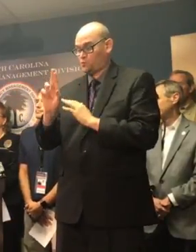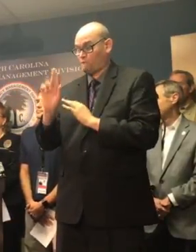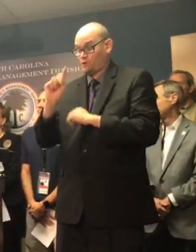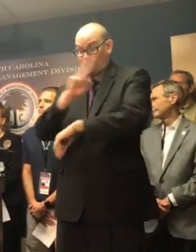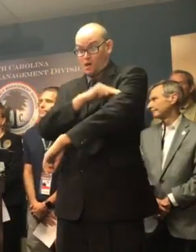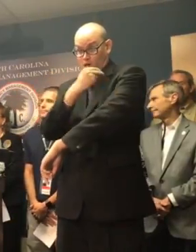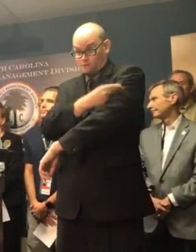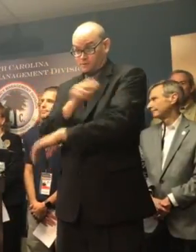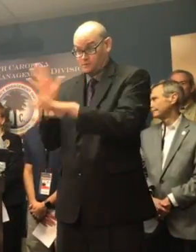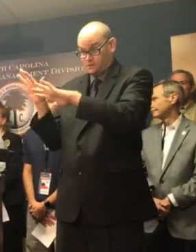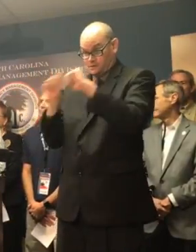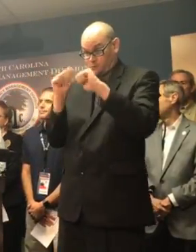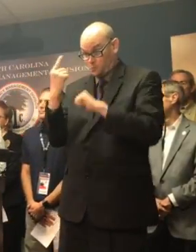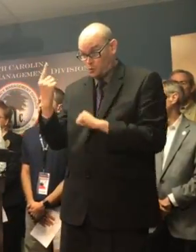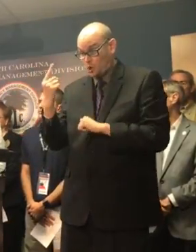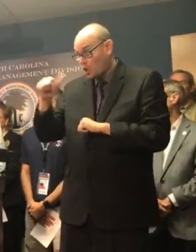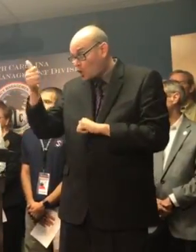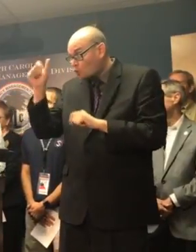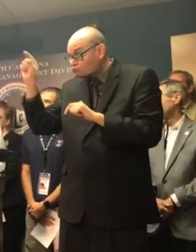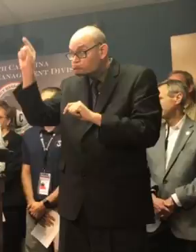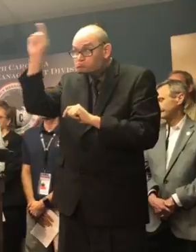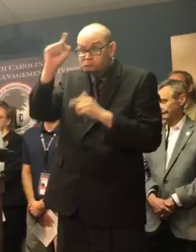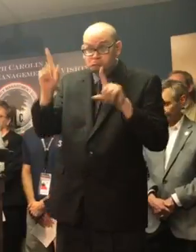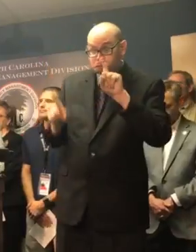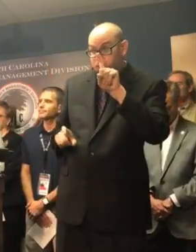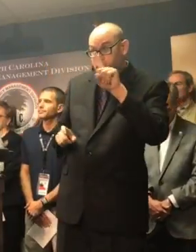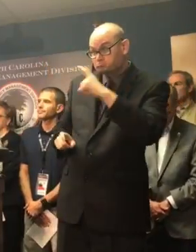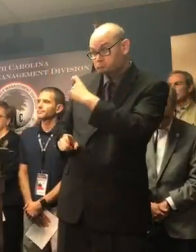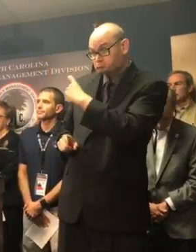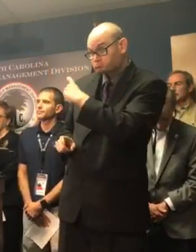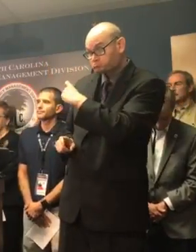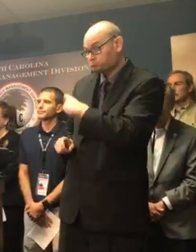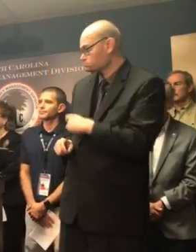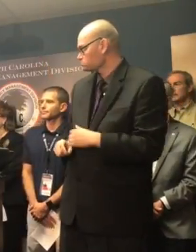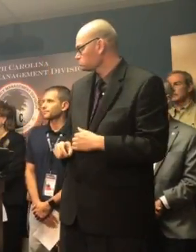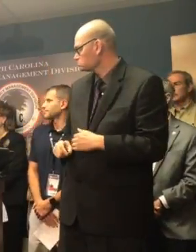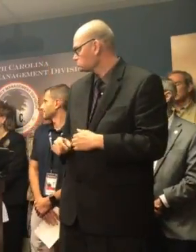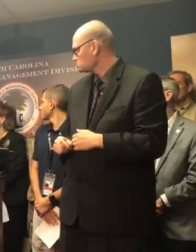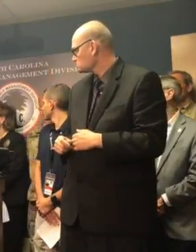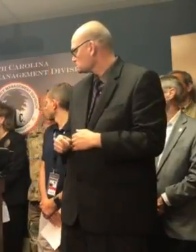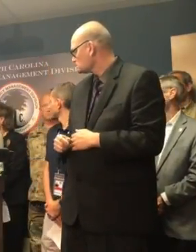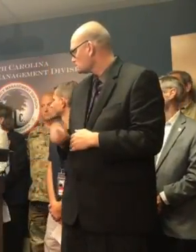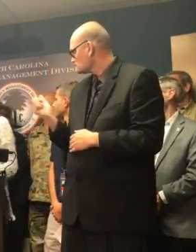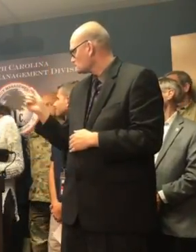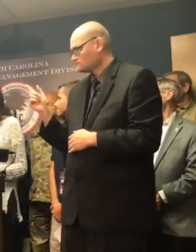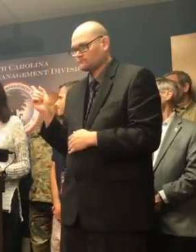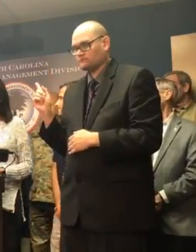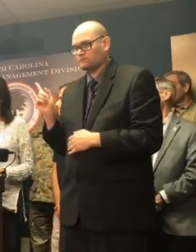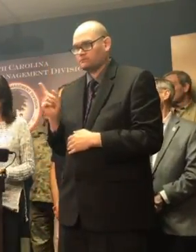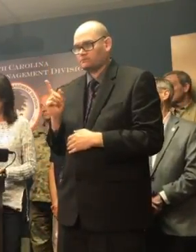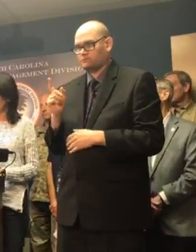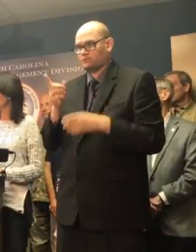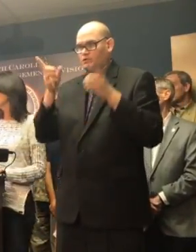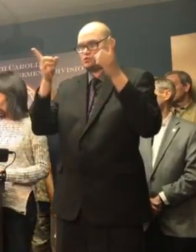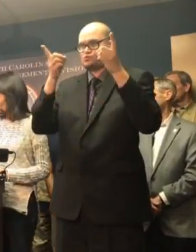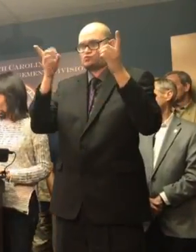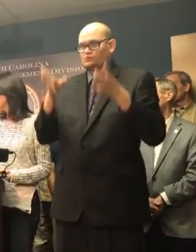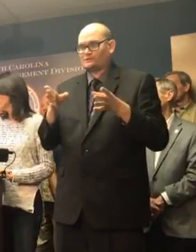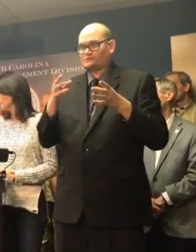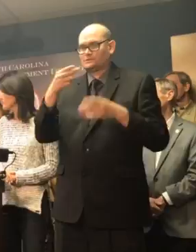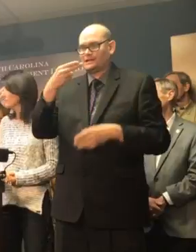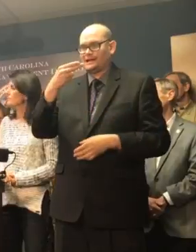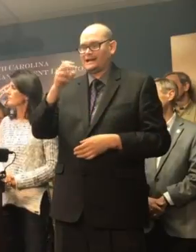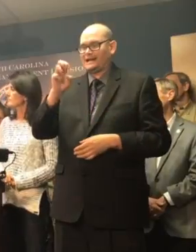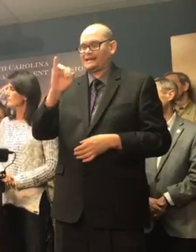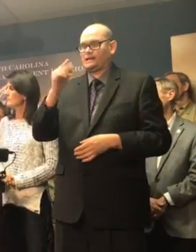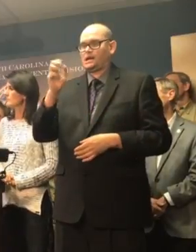other facilities in the Lowcountry that have evacuated? I think Director Heigl mentioned I'll some let other. Director Heigl take